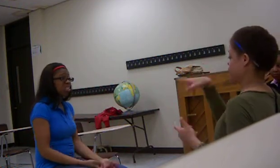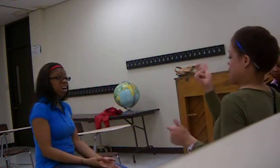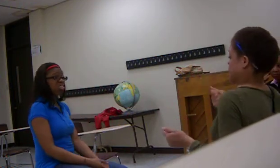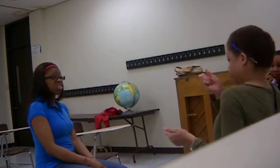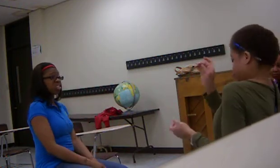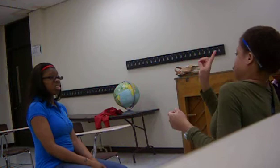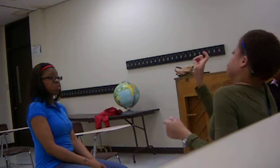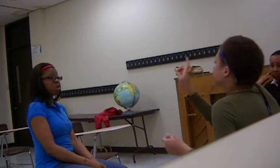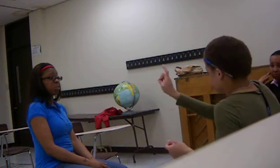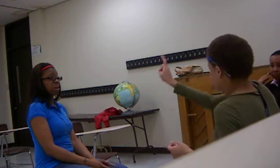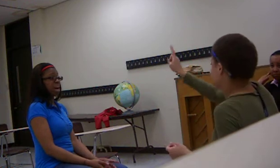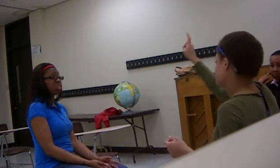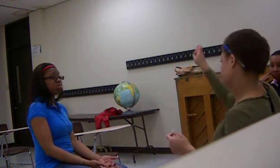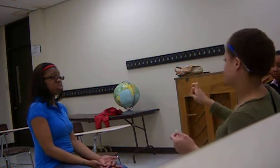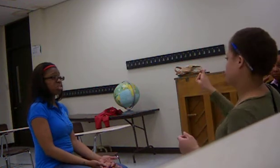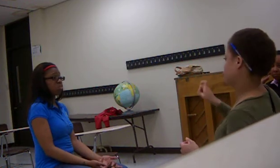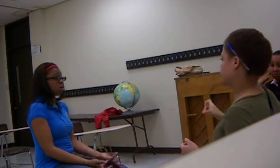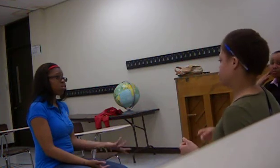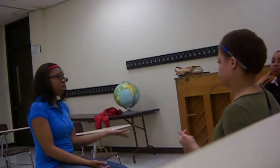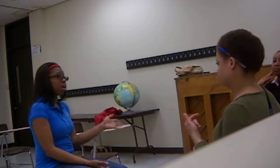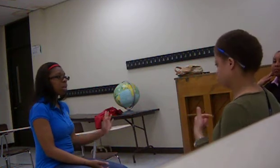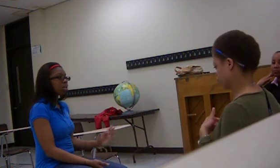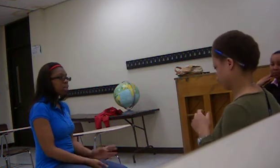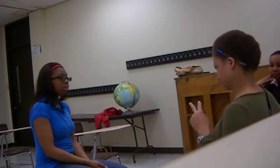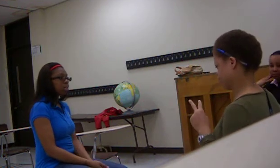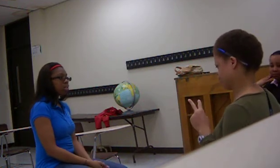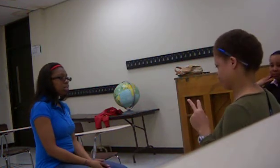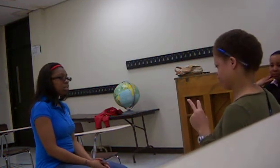No, she just ignored me with an attitude and just walked away.